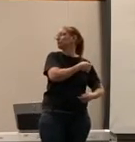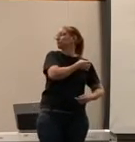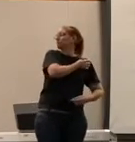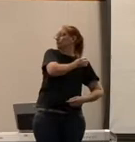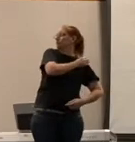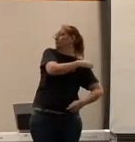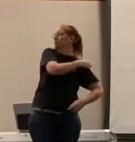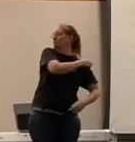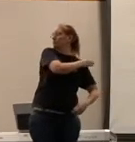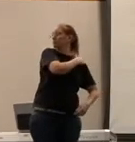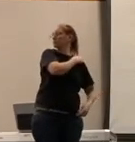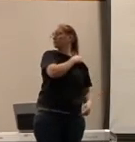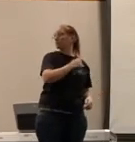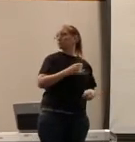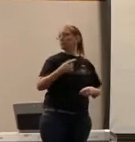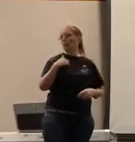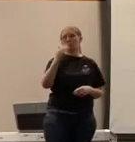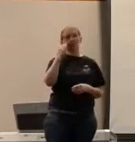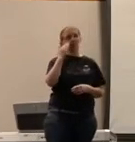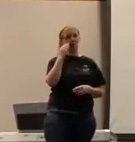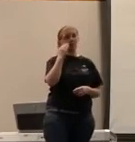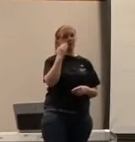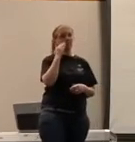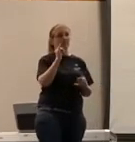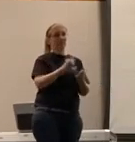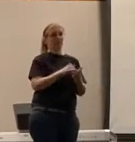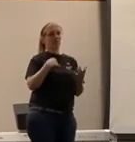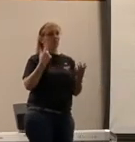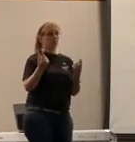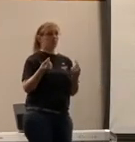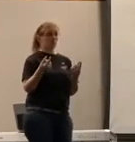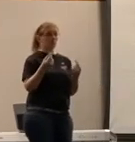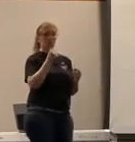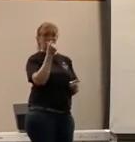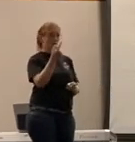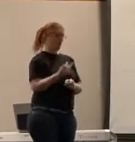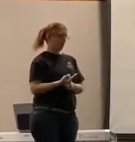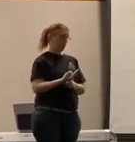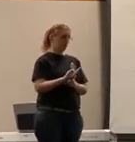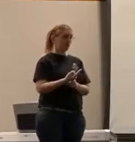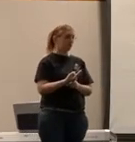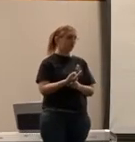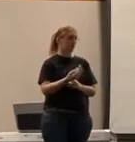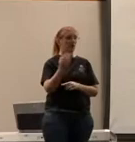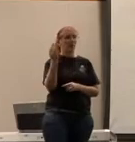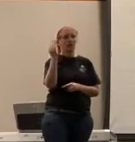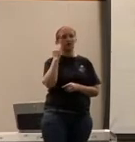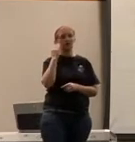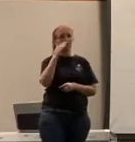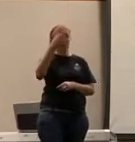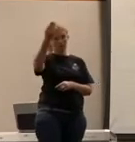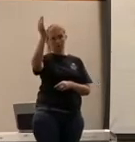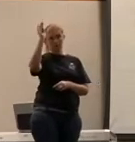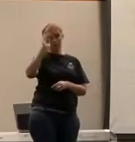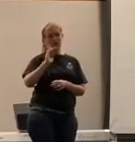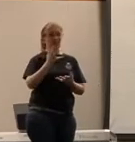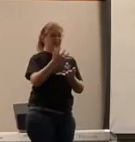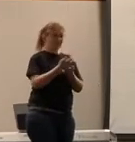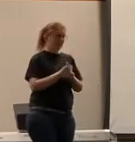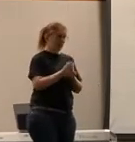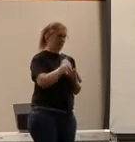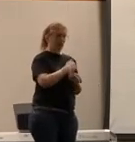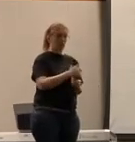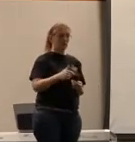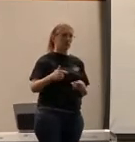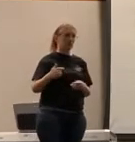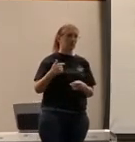In fact, we know that what we are doing is not right. And we know it's not God's desire for us. In